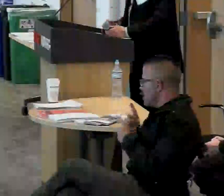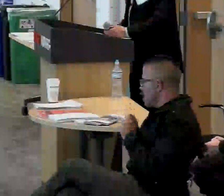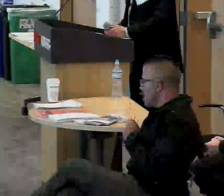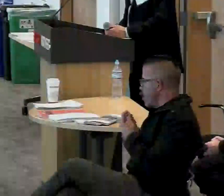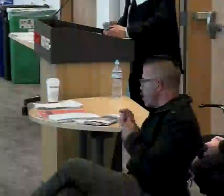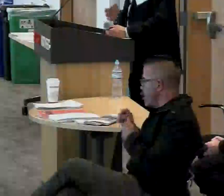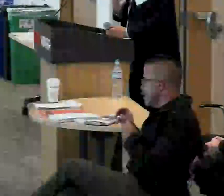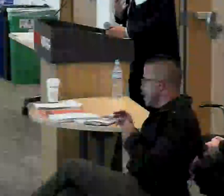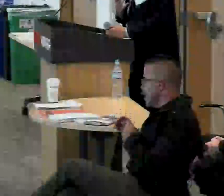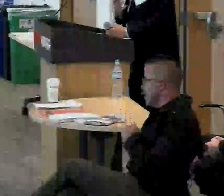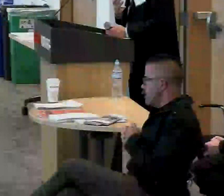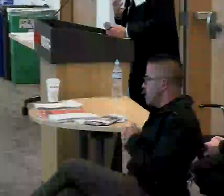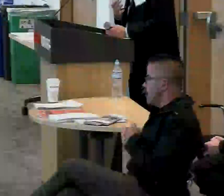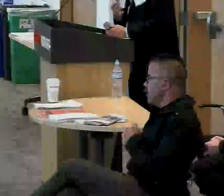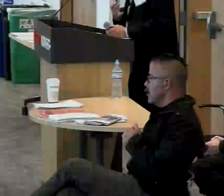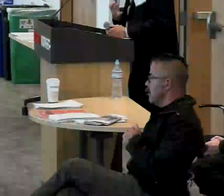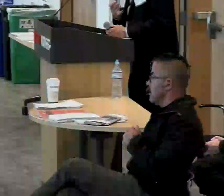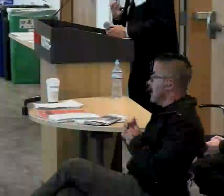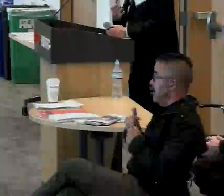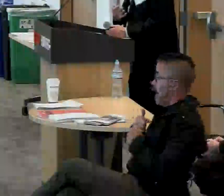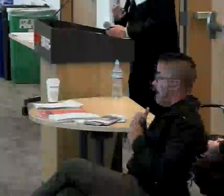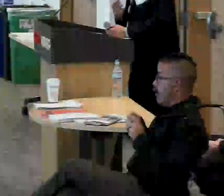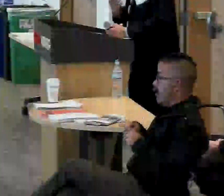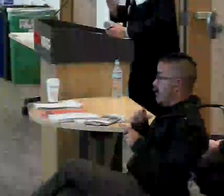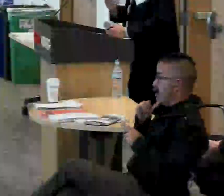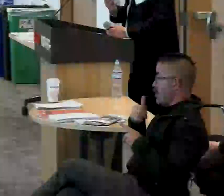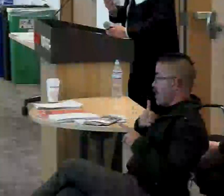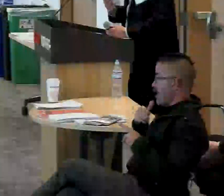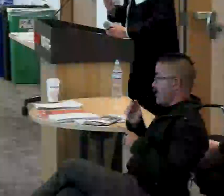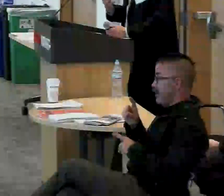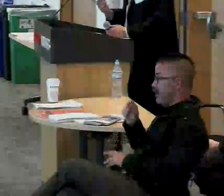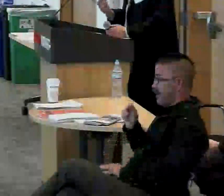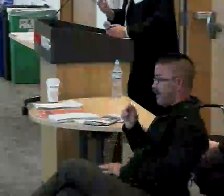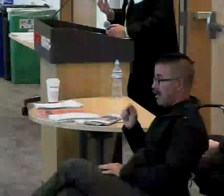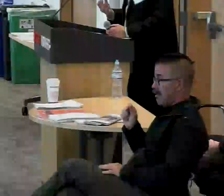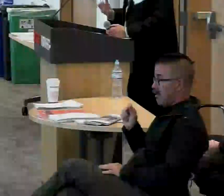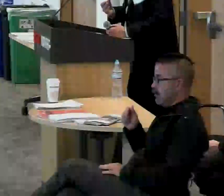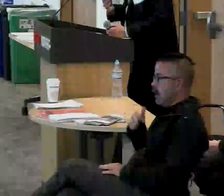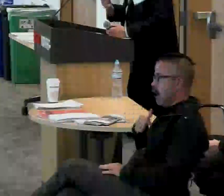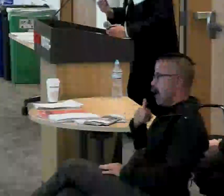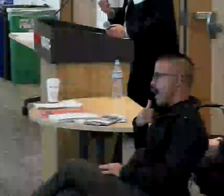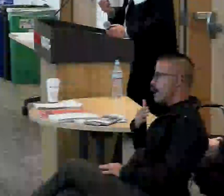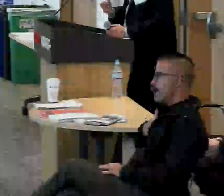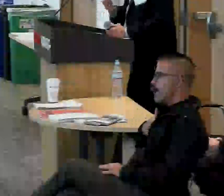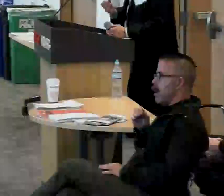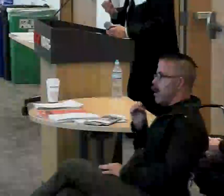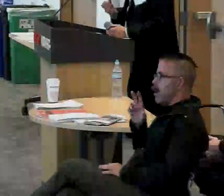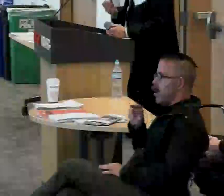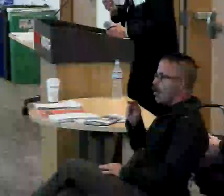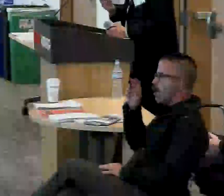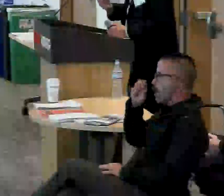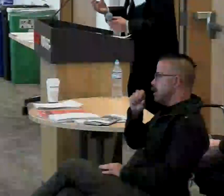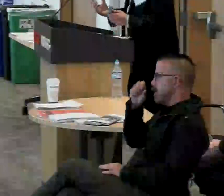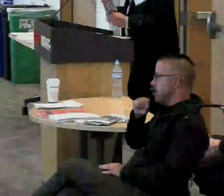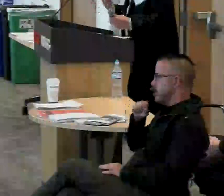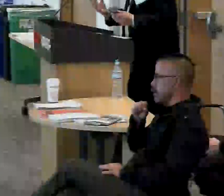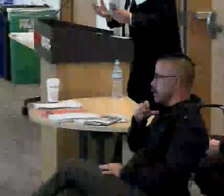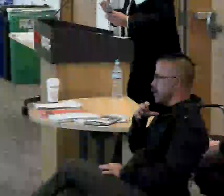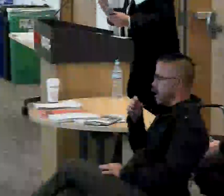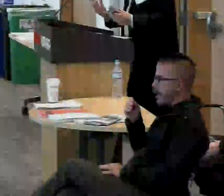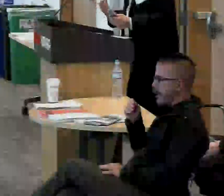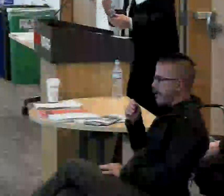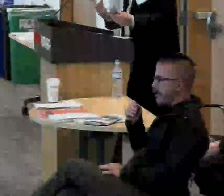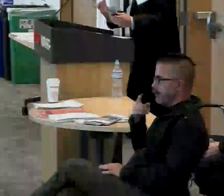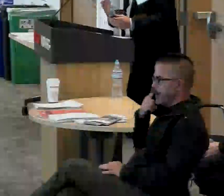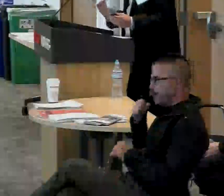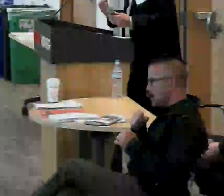like Christine, don't have a disability and had some different assumptions and uncertainties of kind of how,